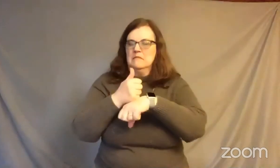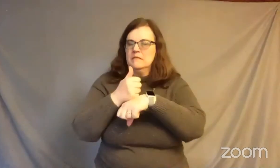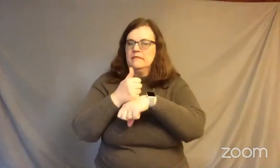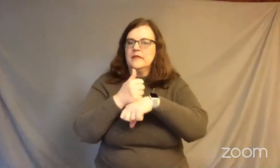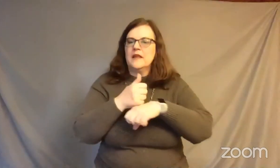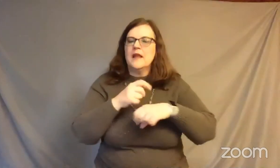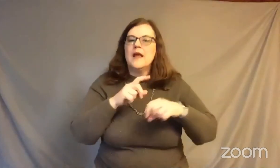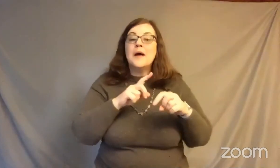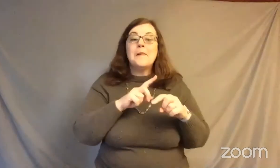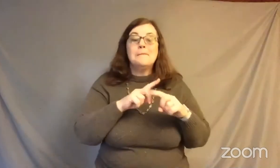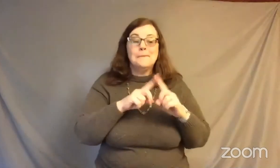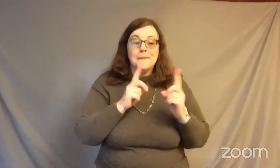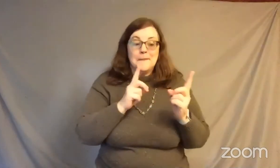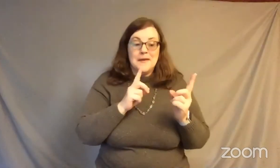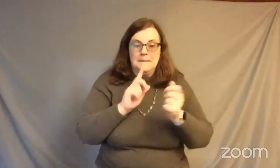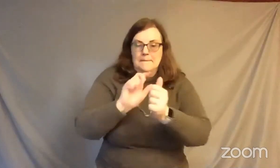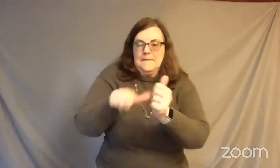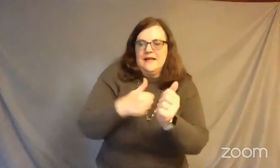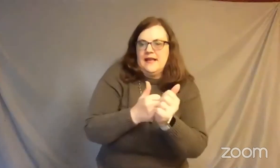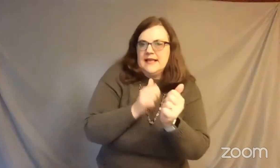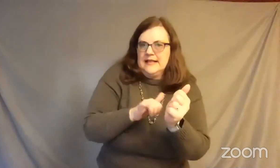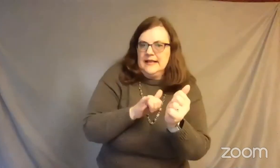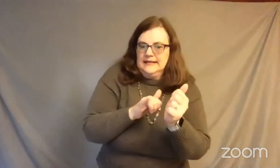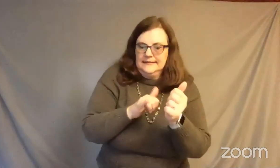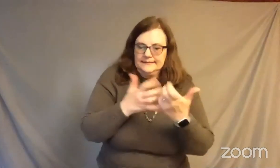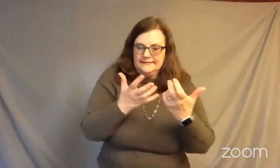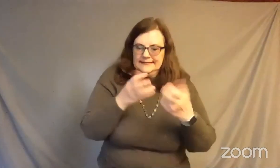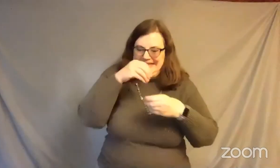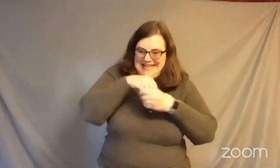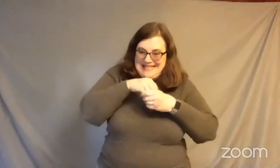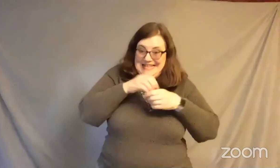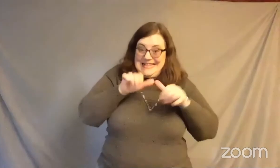And that aligns with real-world mental representation.